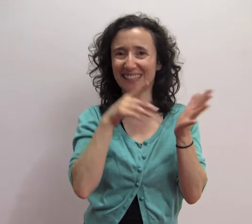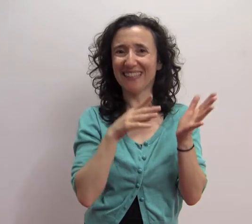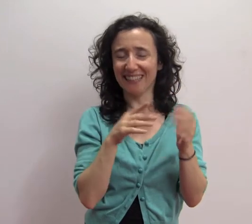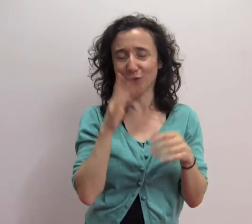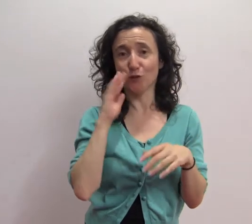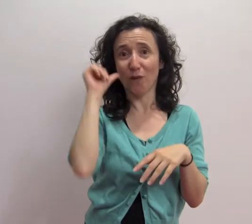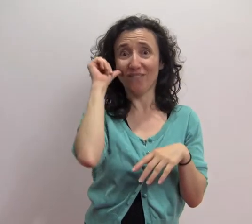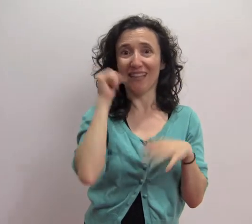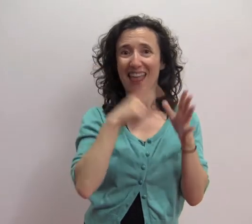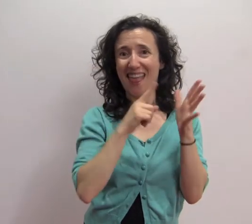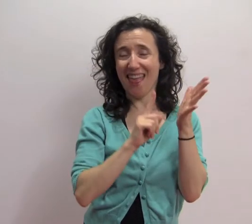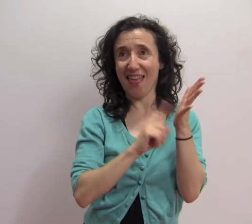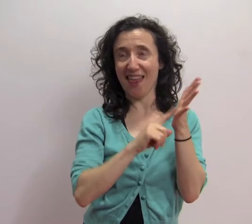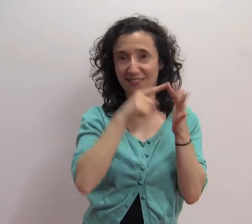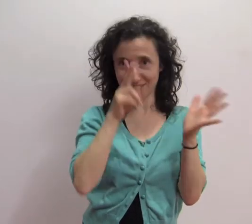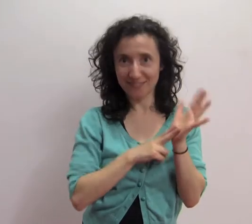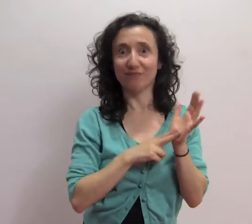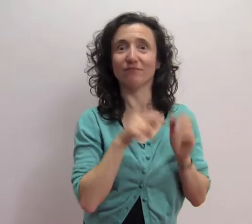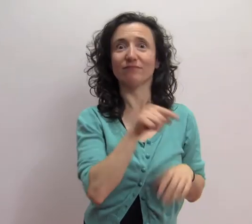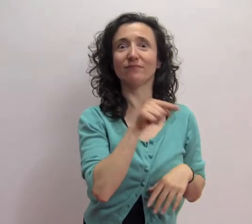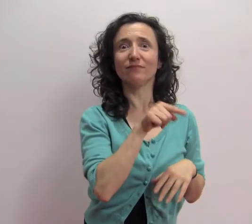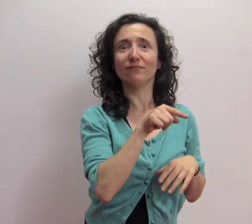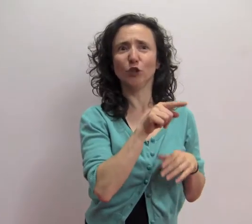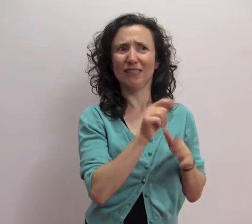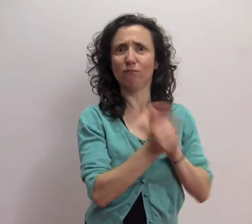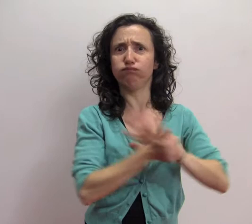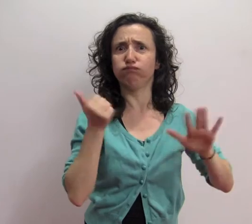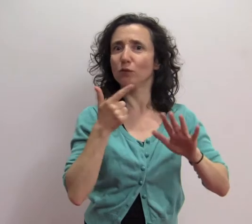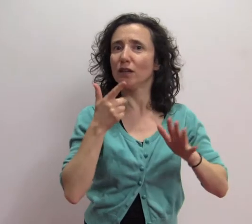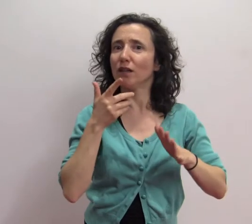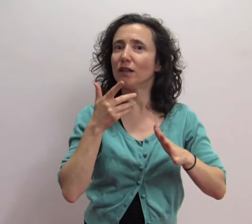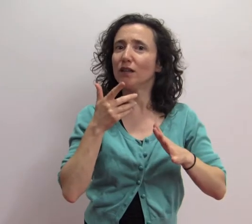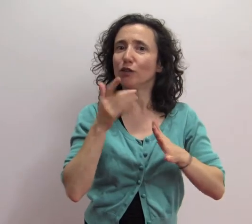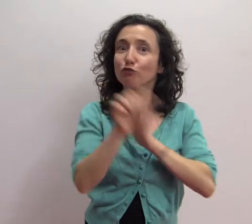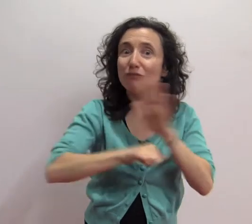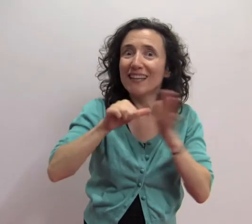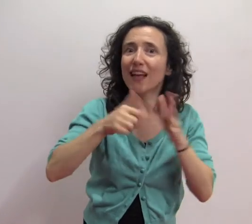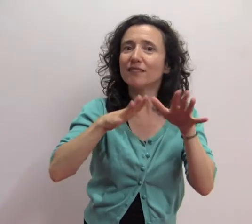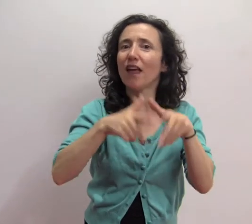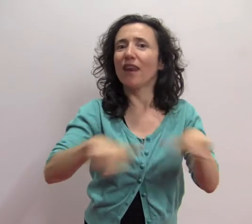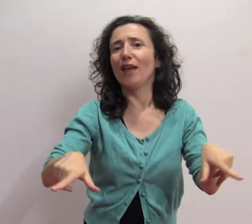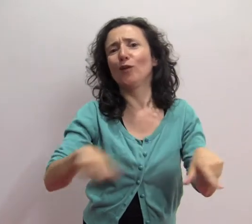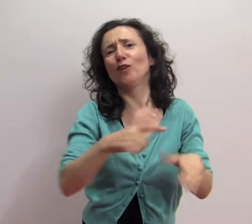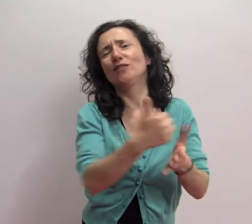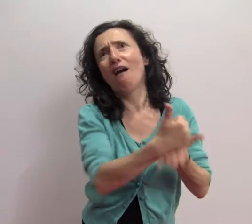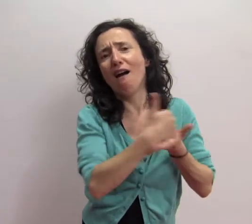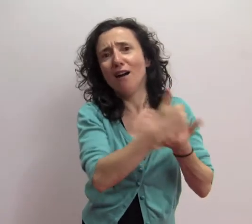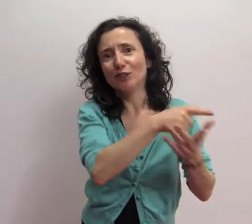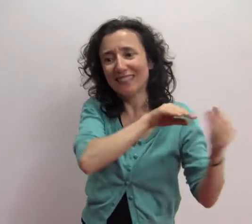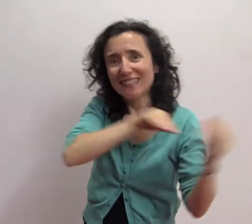Allen. And Sophie has been to Sri Lanka many times, so she's very skilled